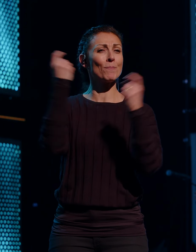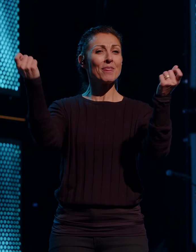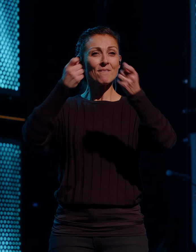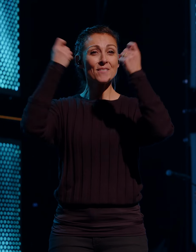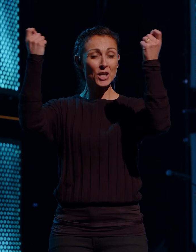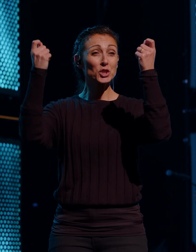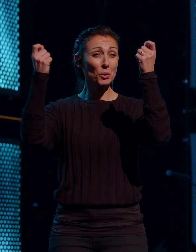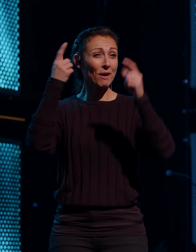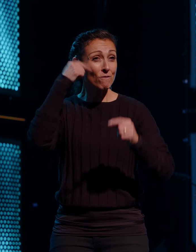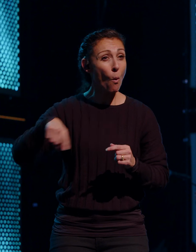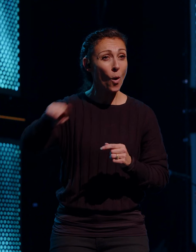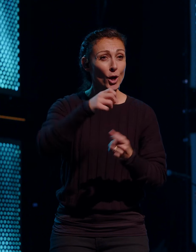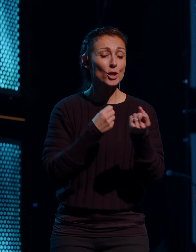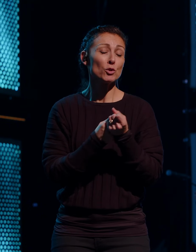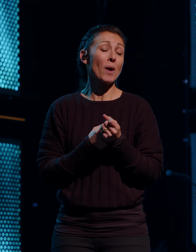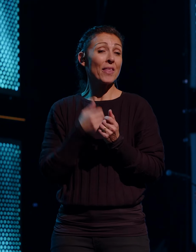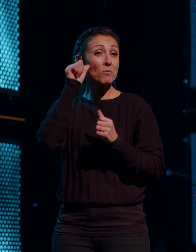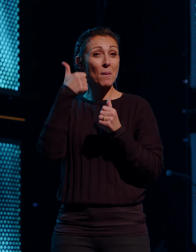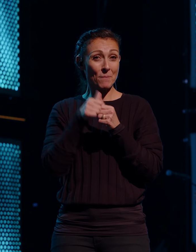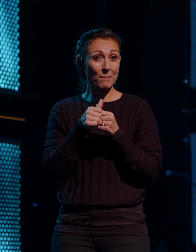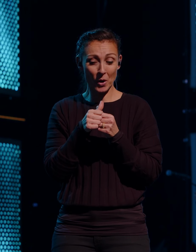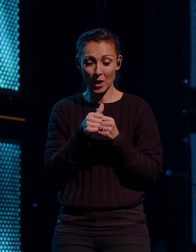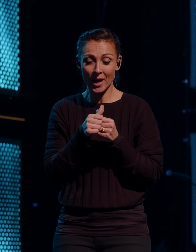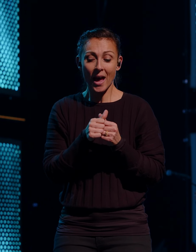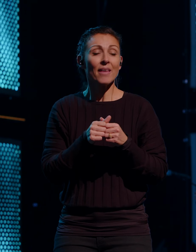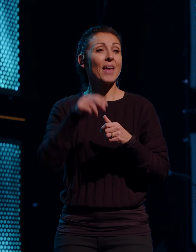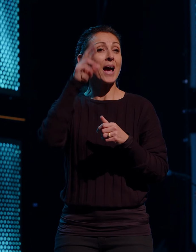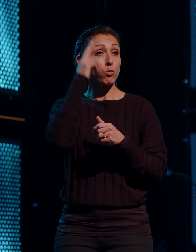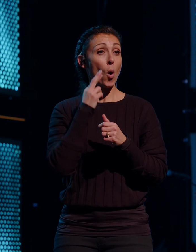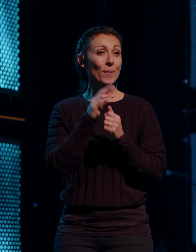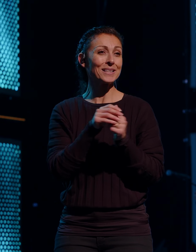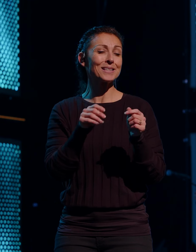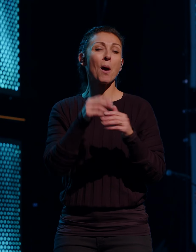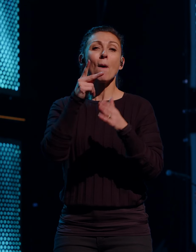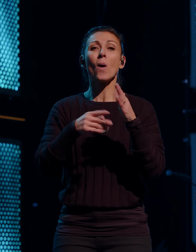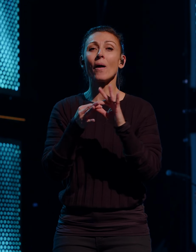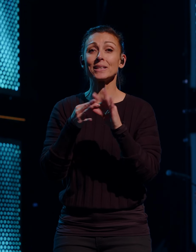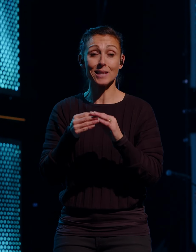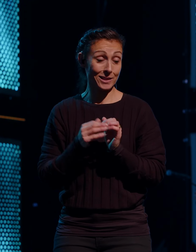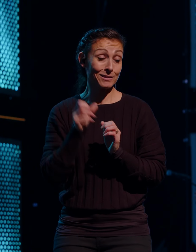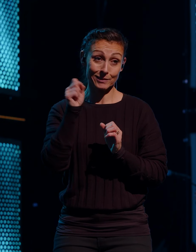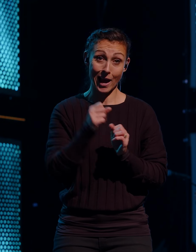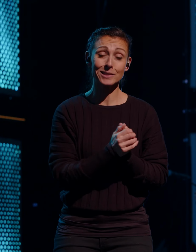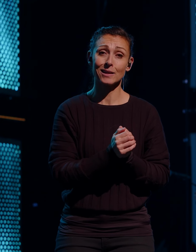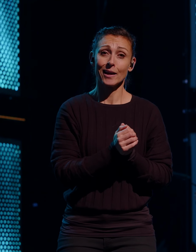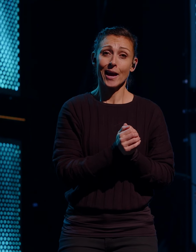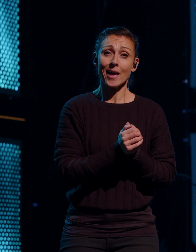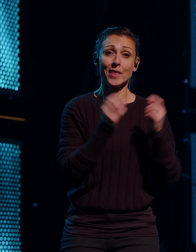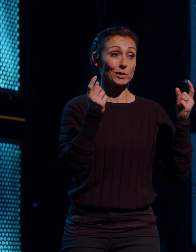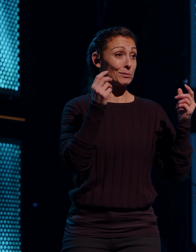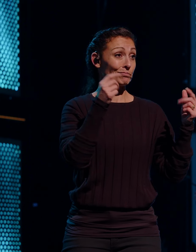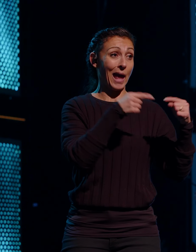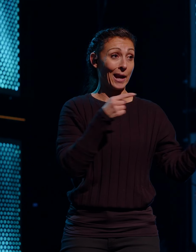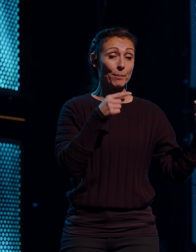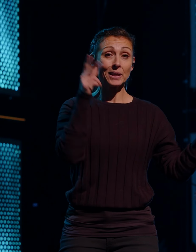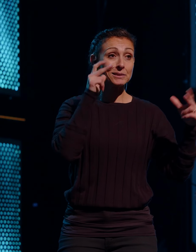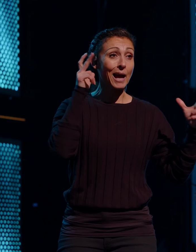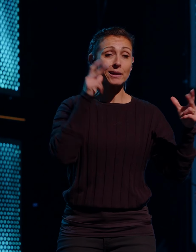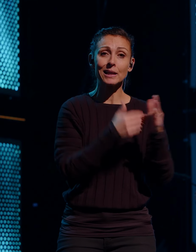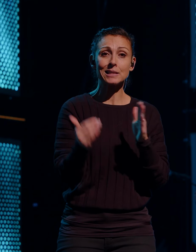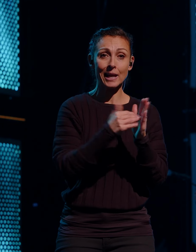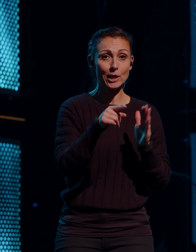God is for us, who can be against us?" So you have opposition that's fighting against you. You have God who's fighting for you, and